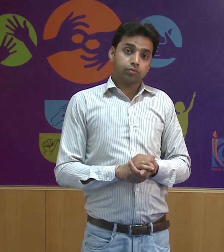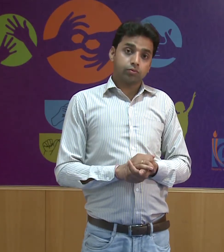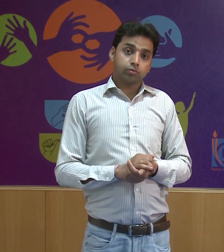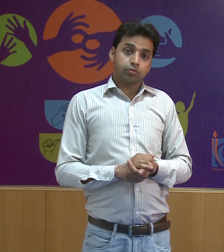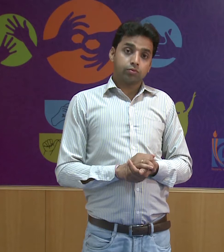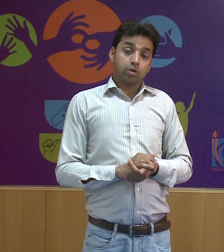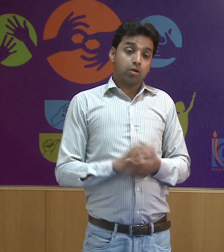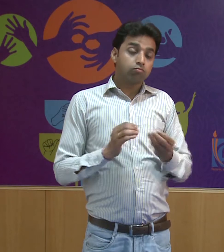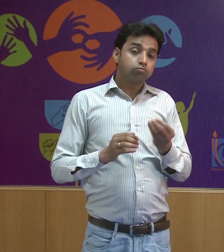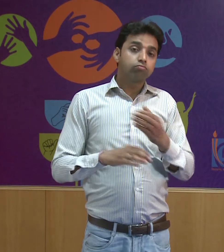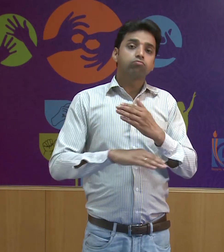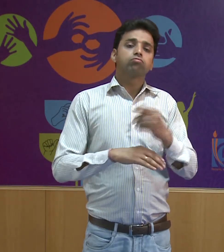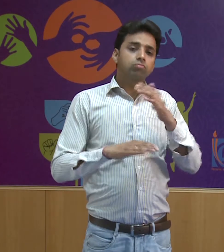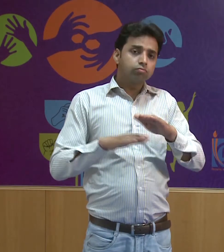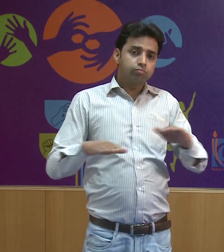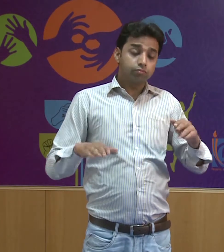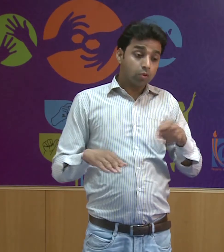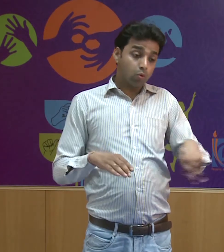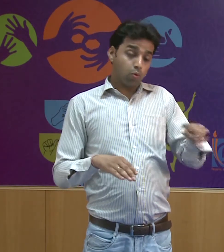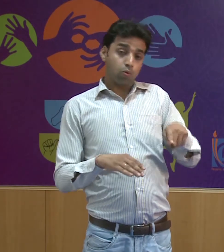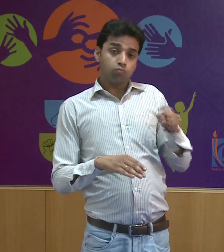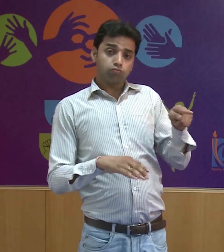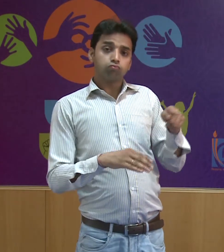and those children who have not gone to school.